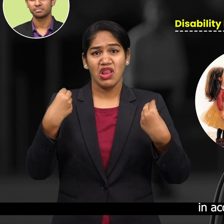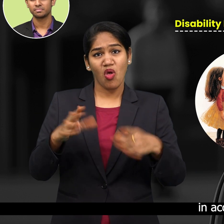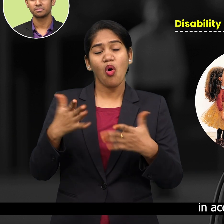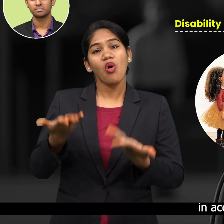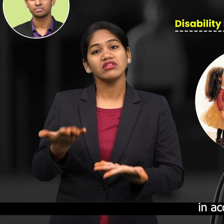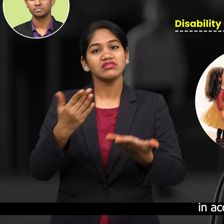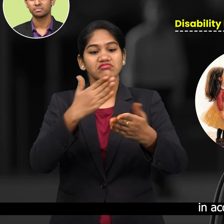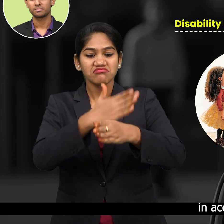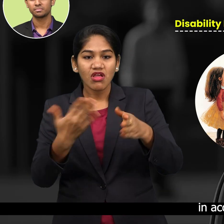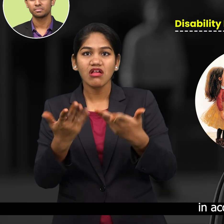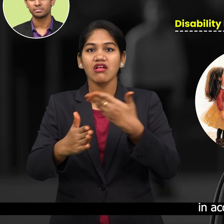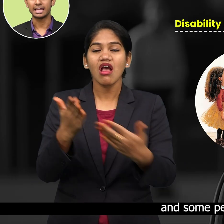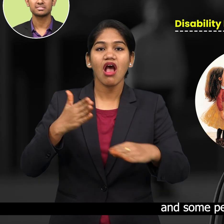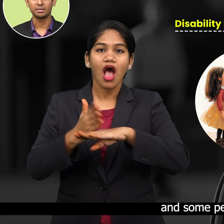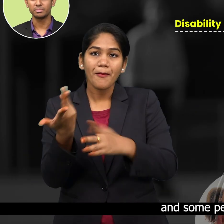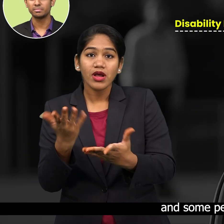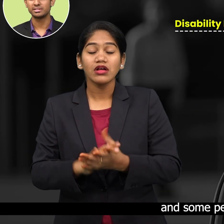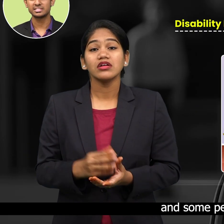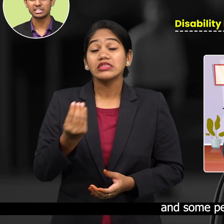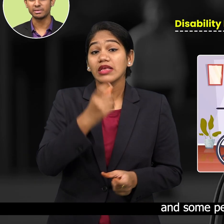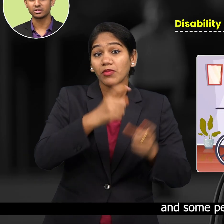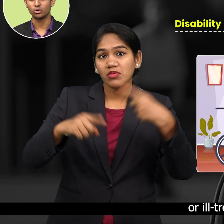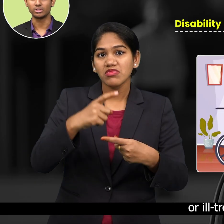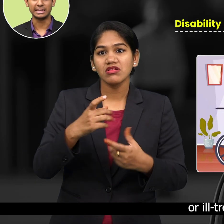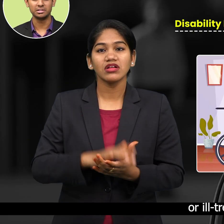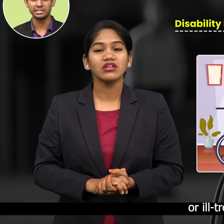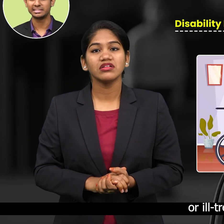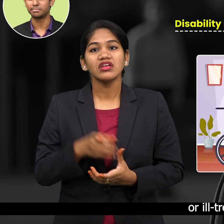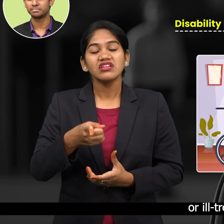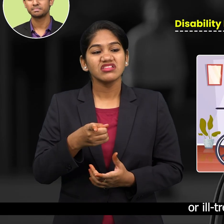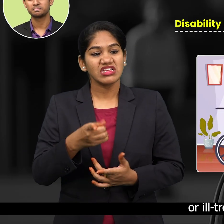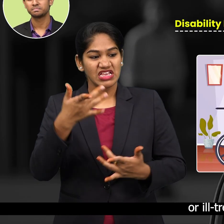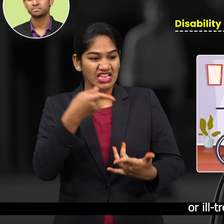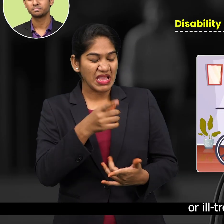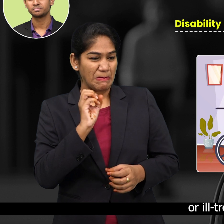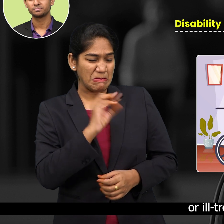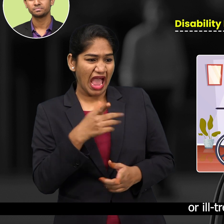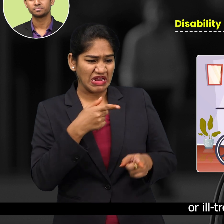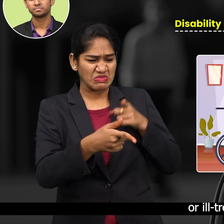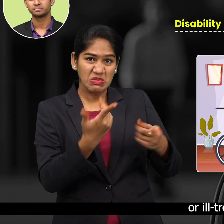and some people disrespect or ill-treat them.